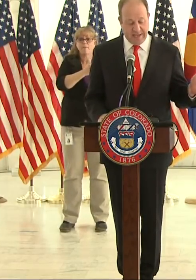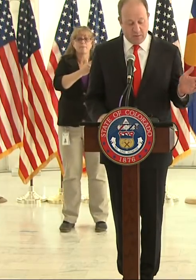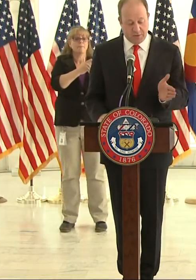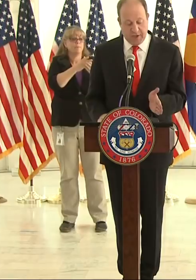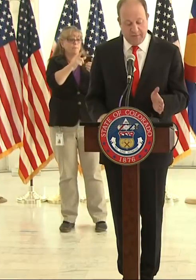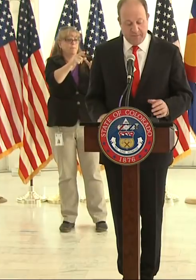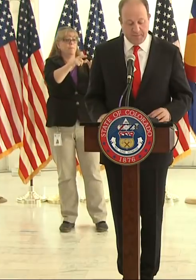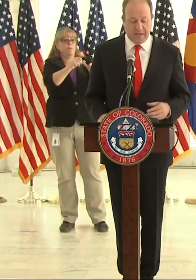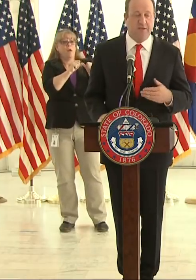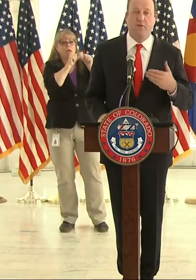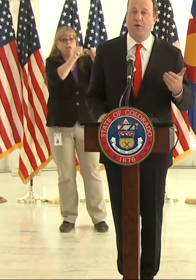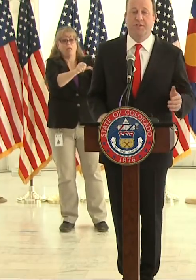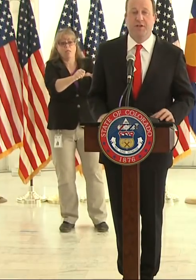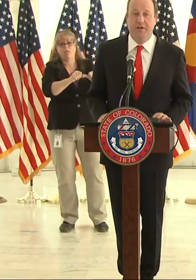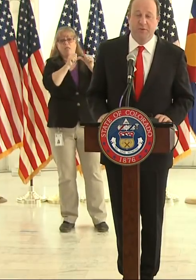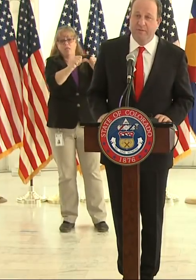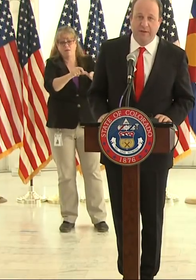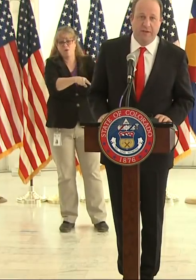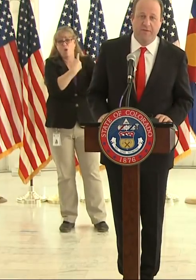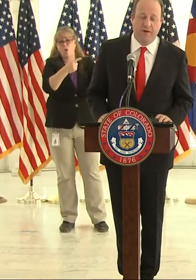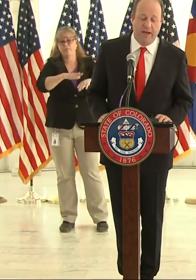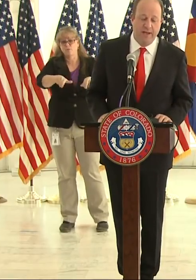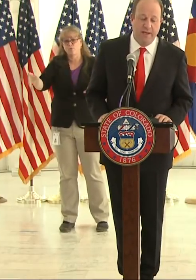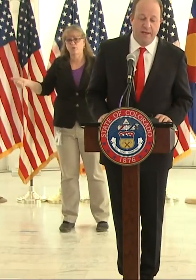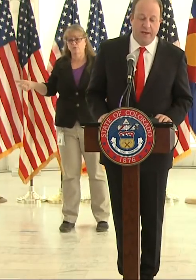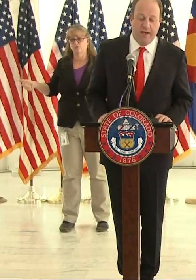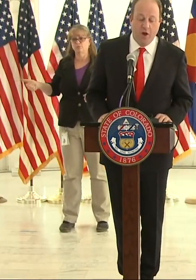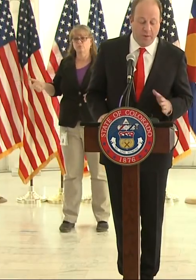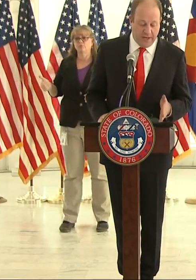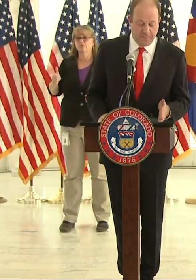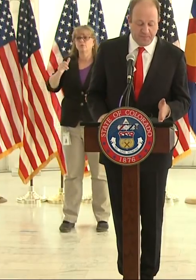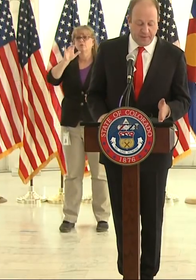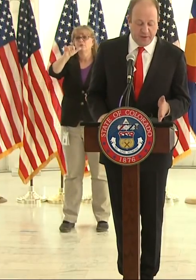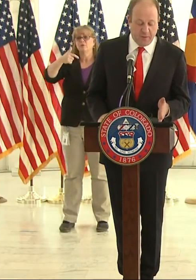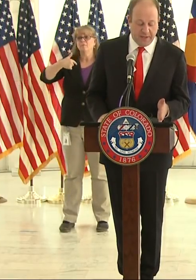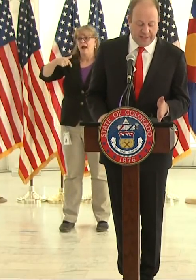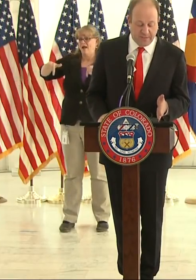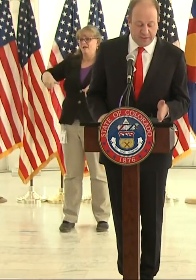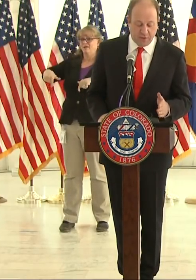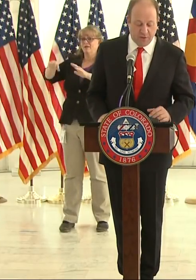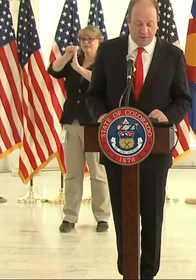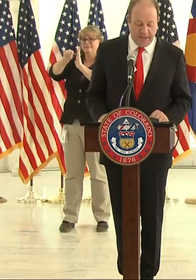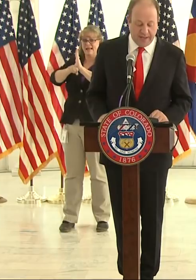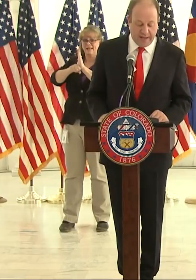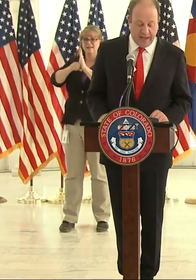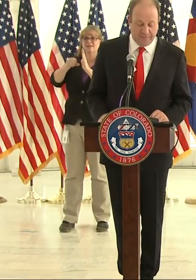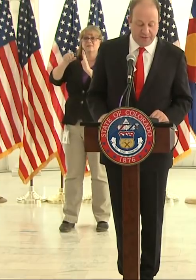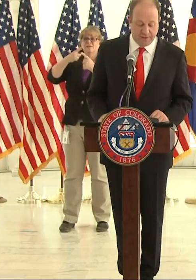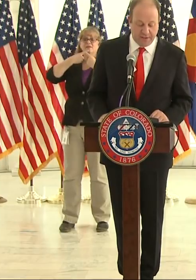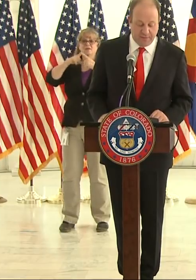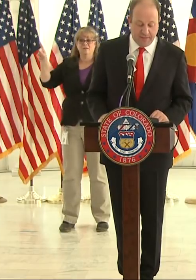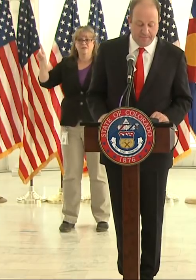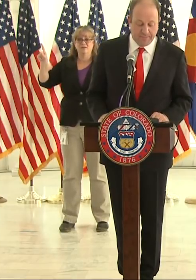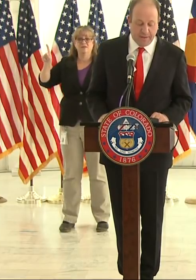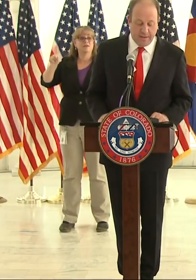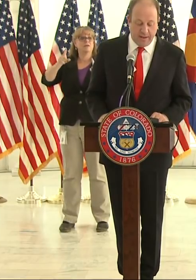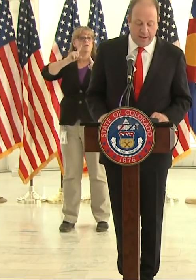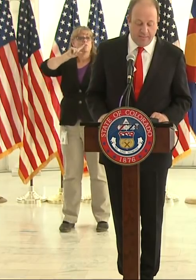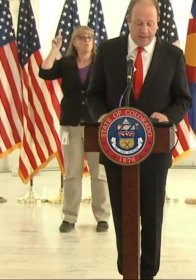order, as that rolls off, that's of course the good news we've been looking for. Nobody nobody likes to be told that they have to do